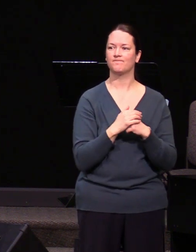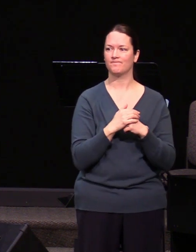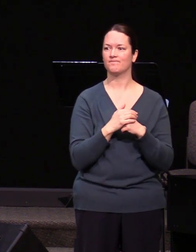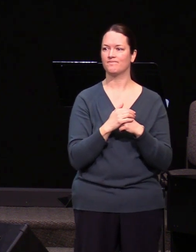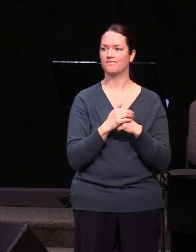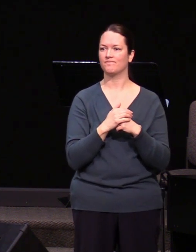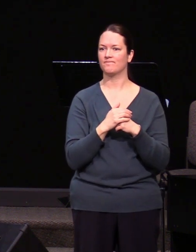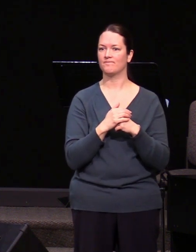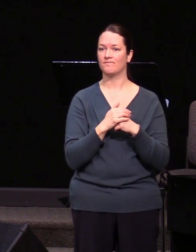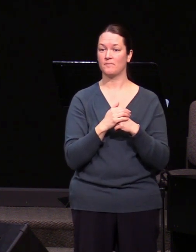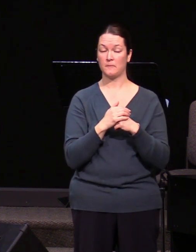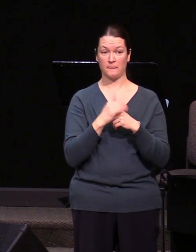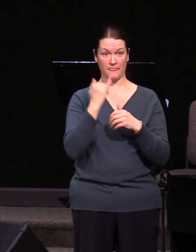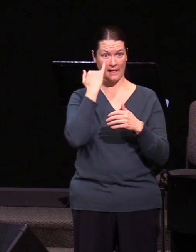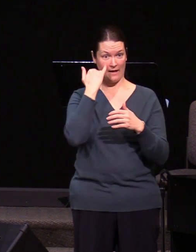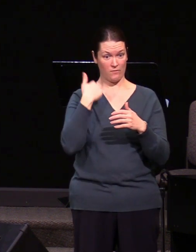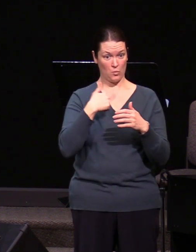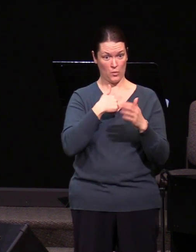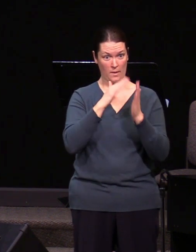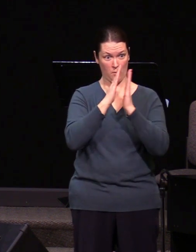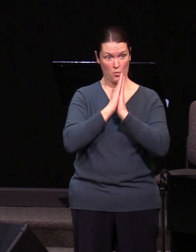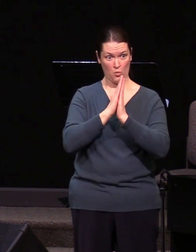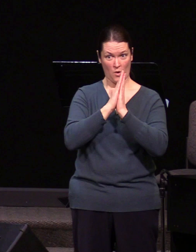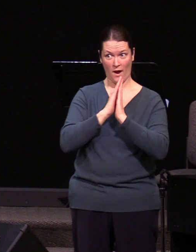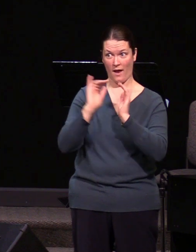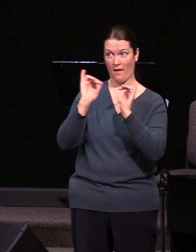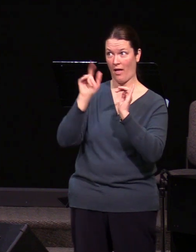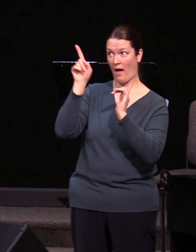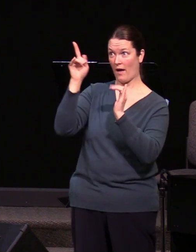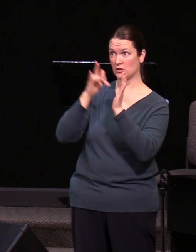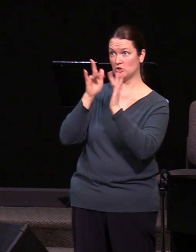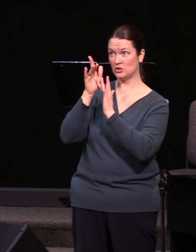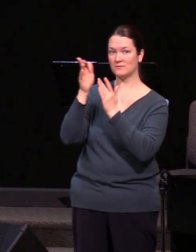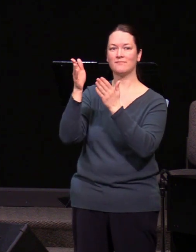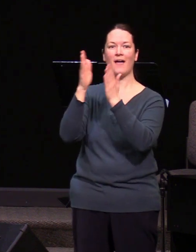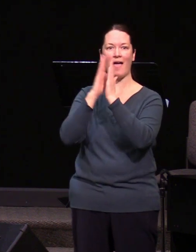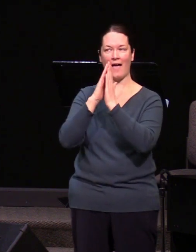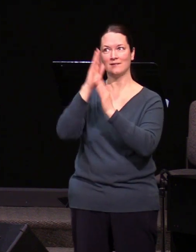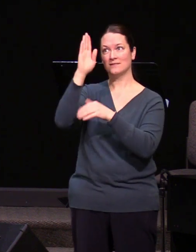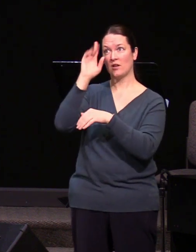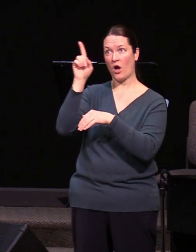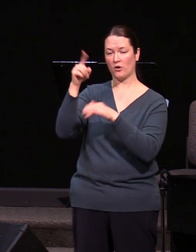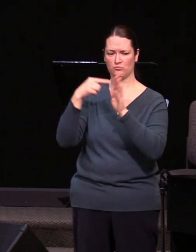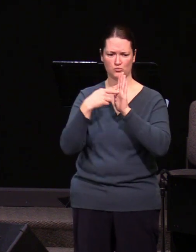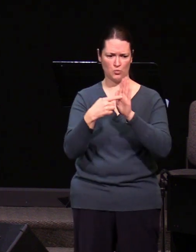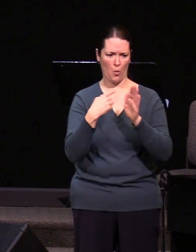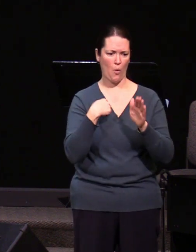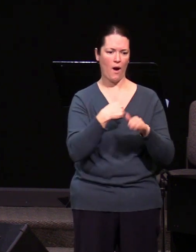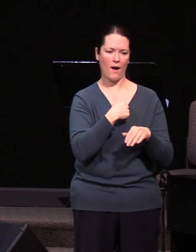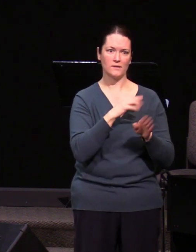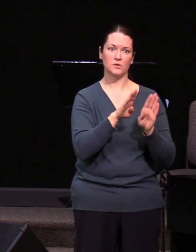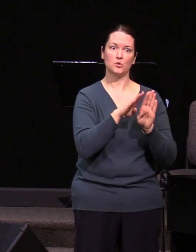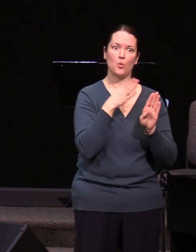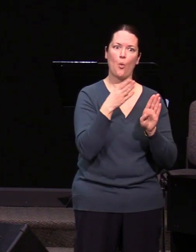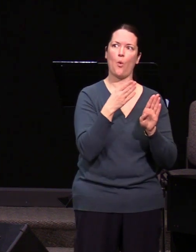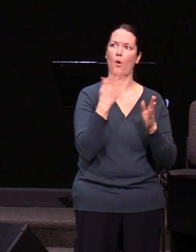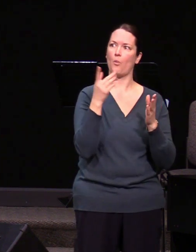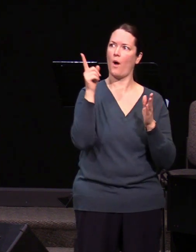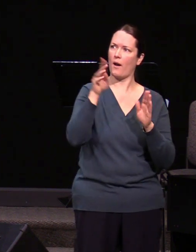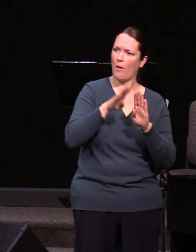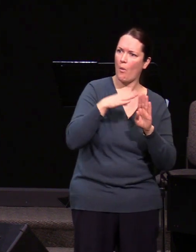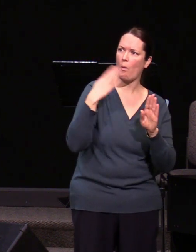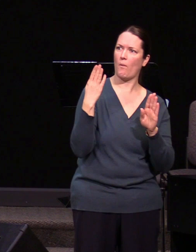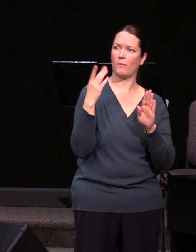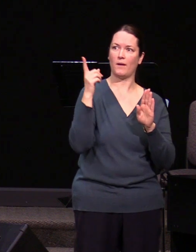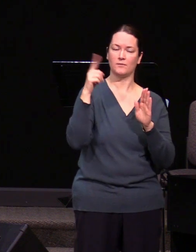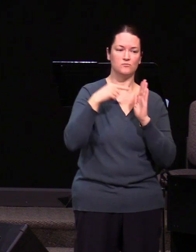If we are going to pray like Jesus, it means asking God to show us the doors that he's opening, to show us